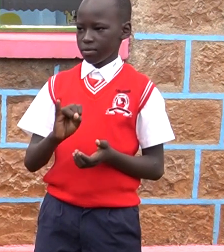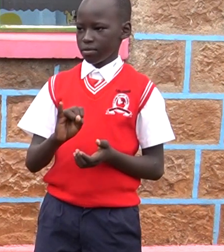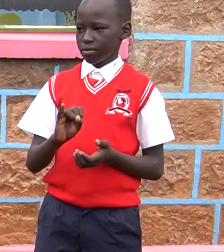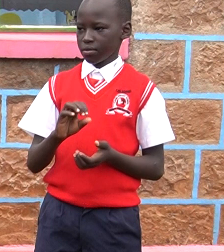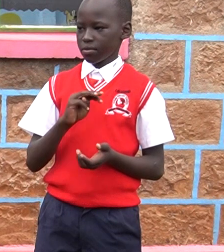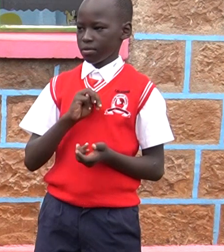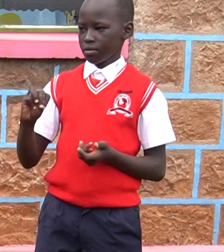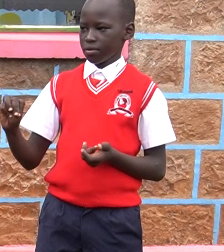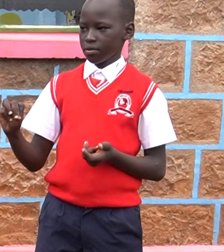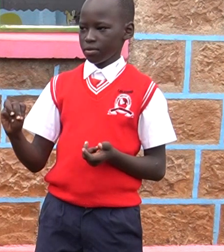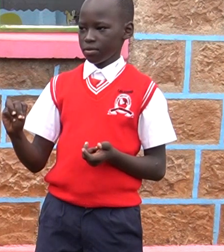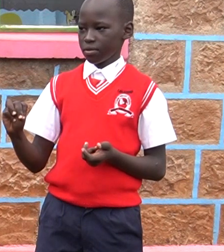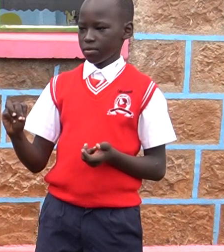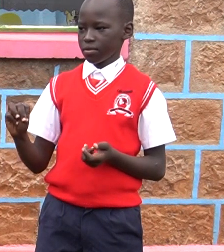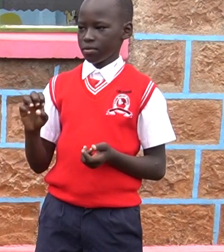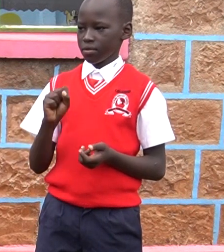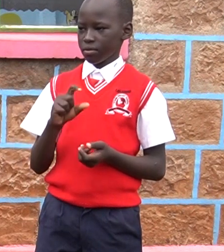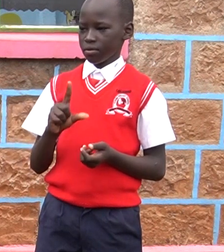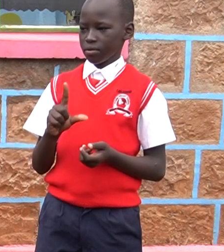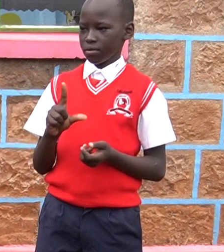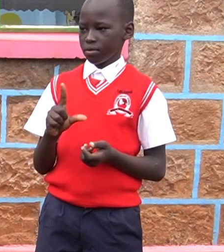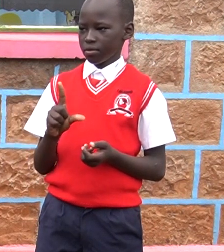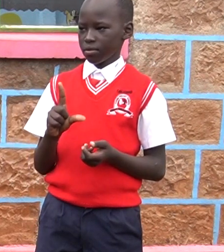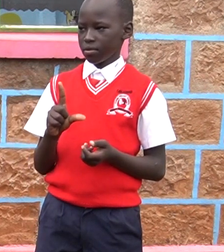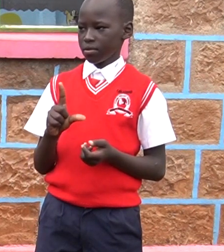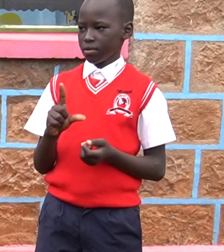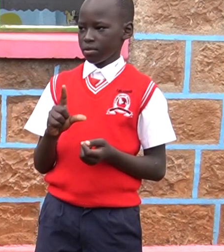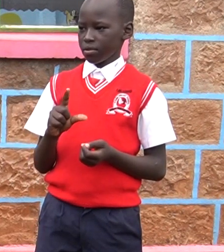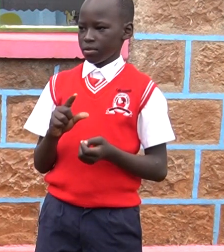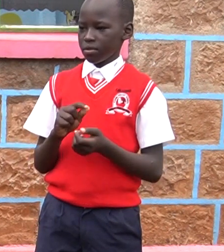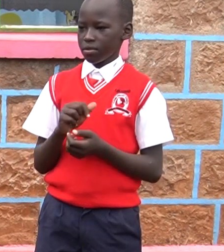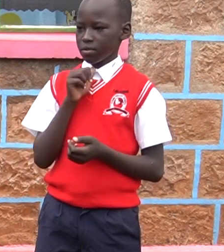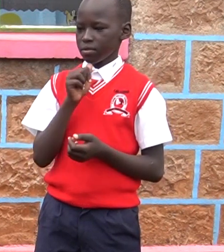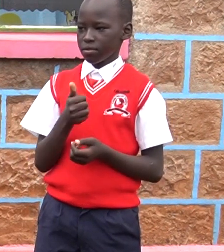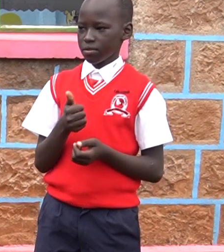believes in him shall